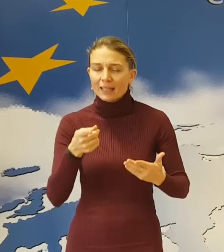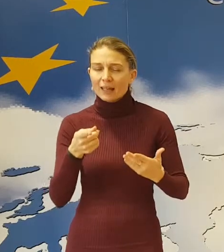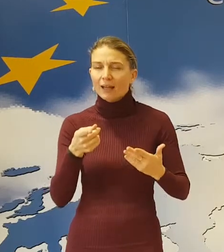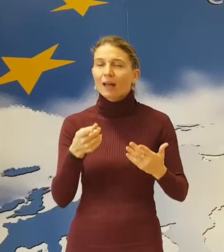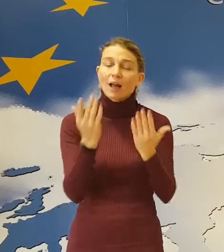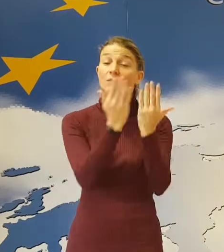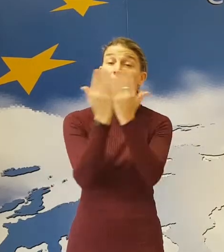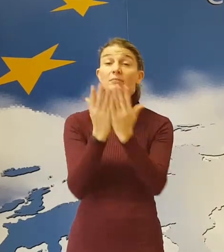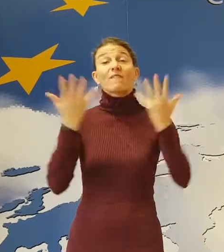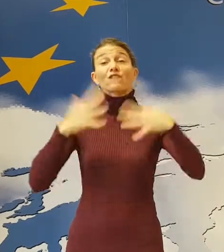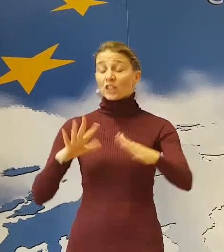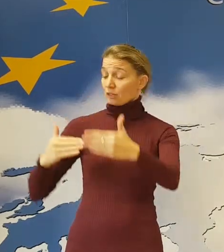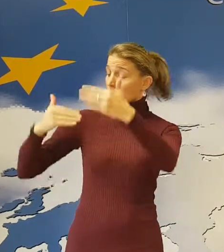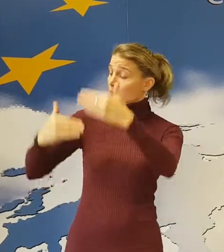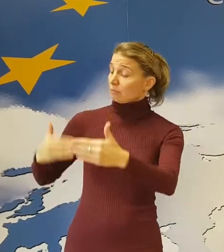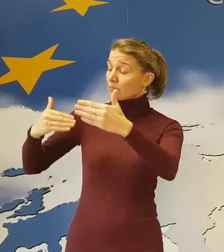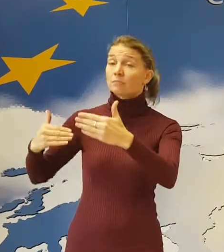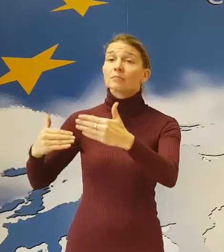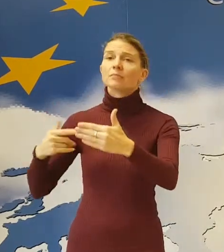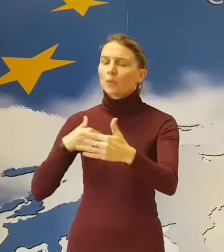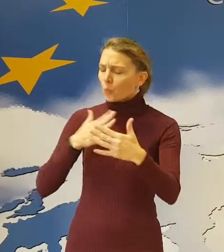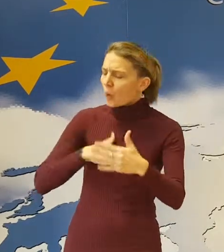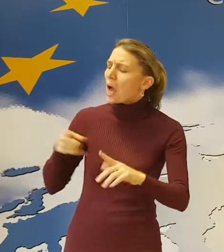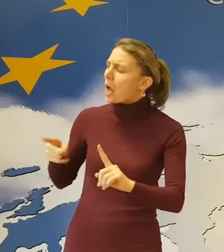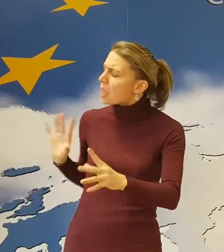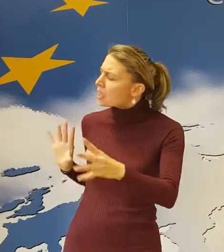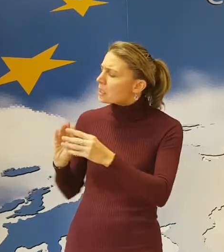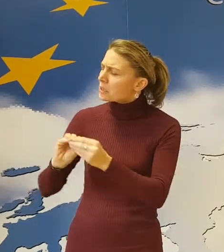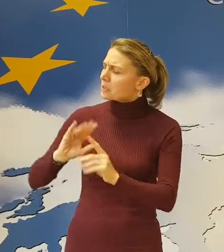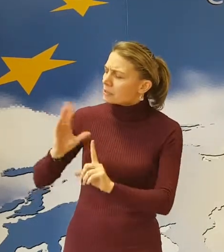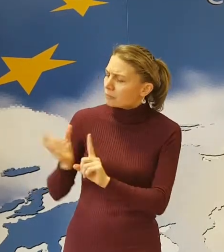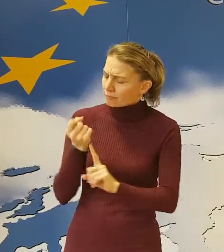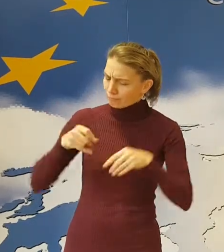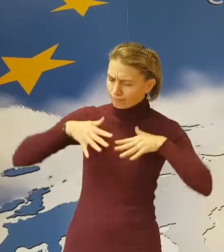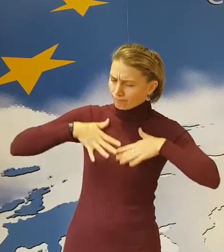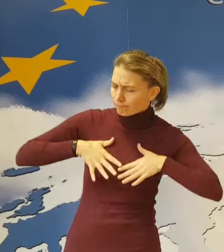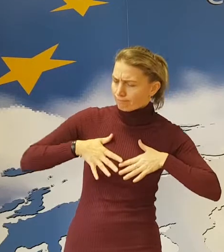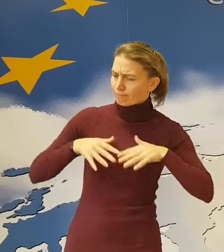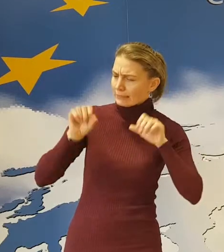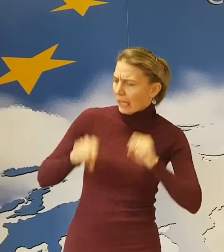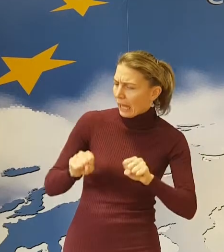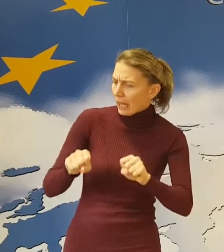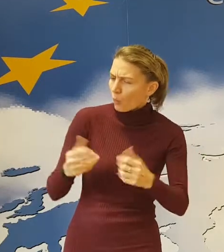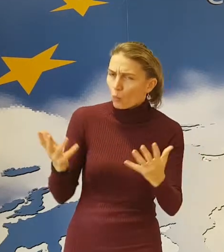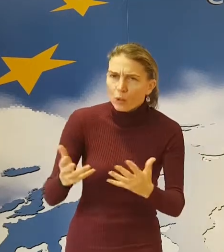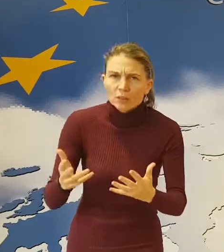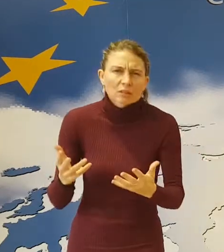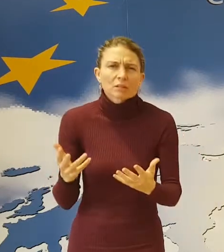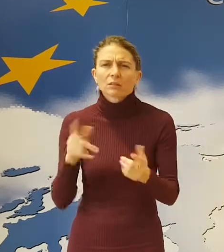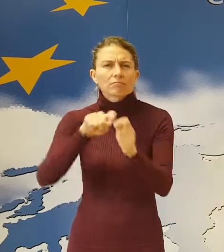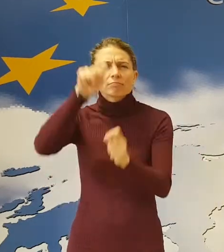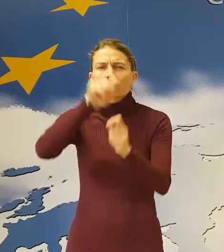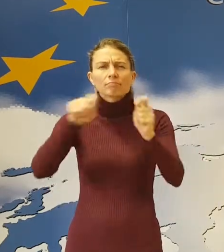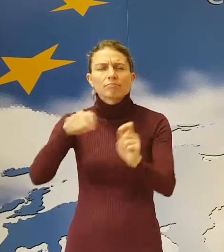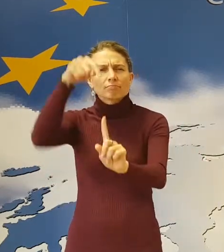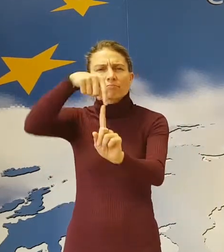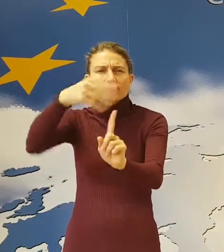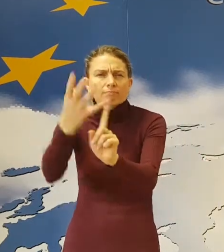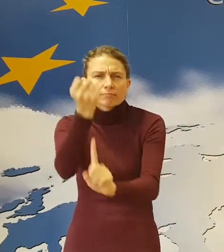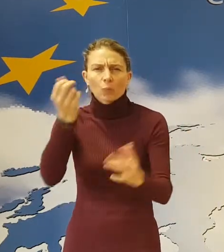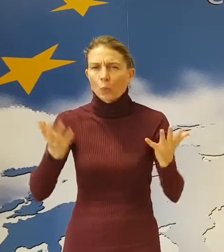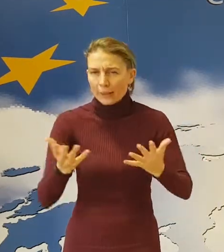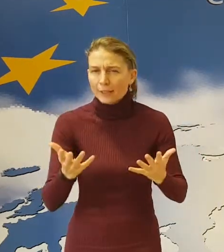the end of one semester? For example, you want to assess your students in a sign language class after the first or second